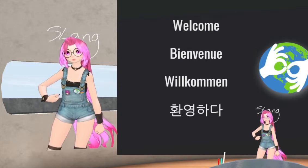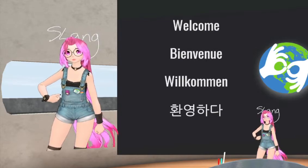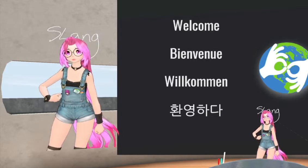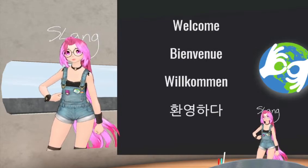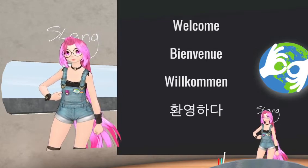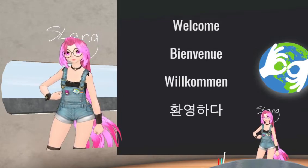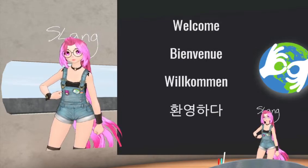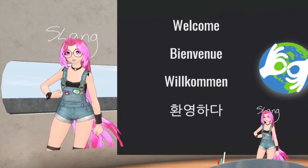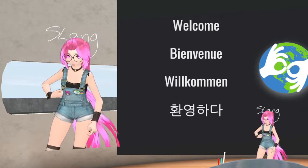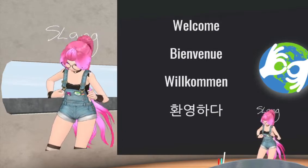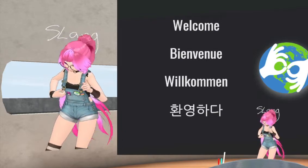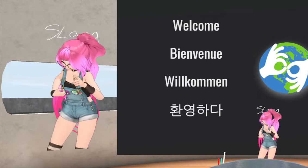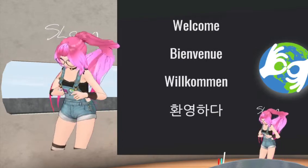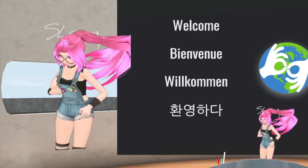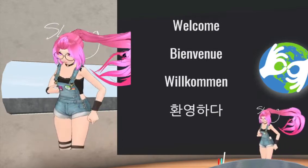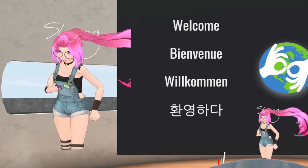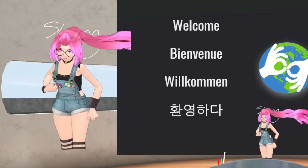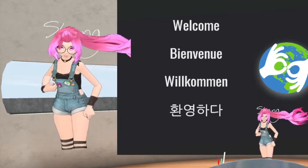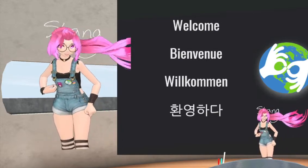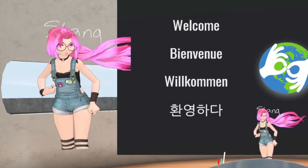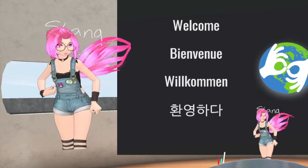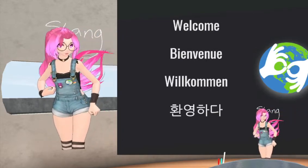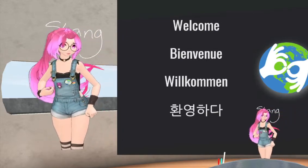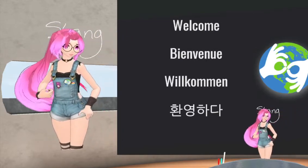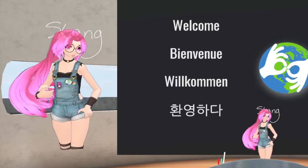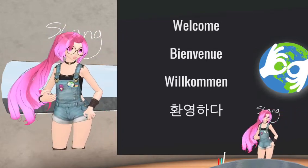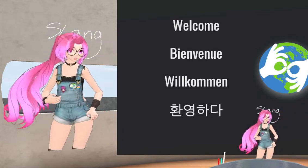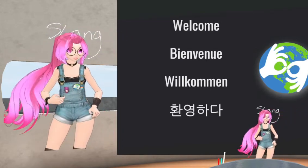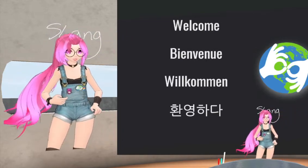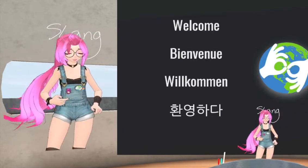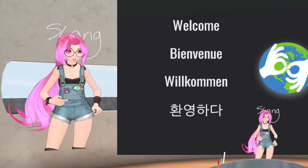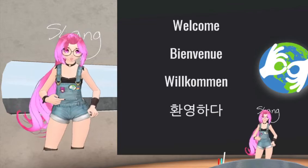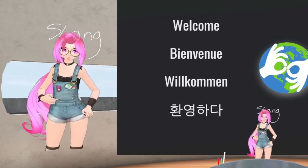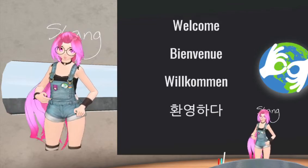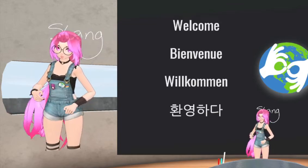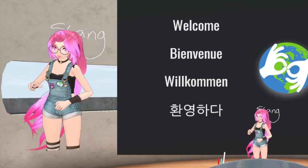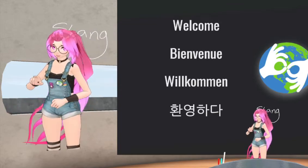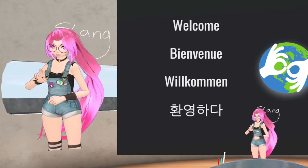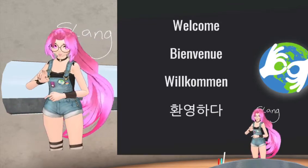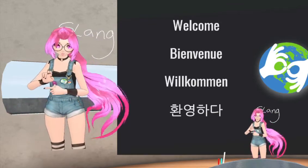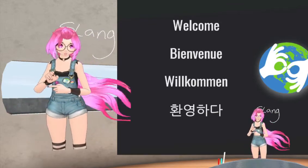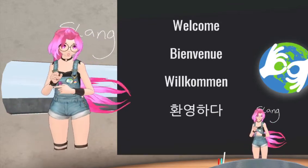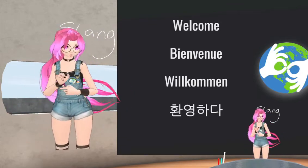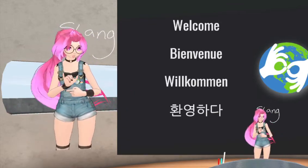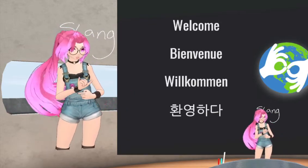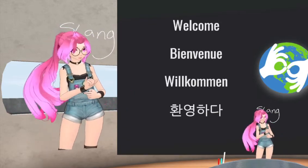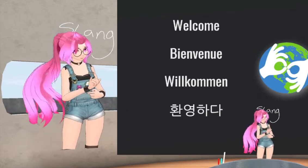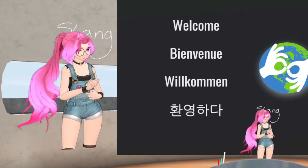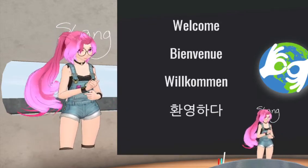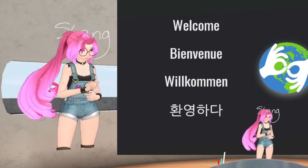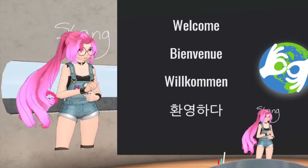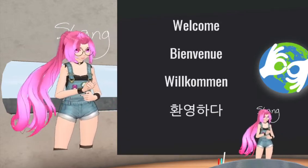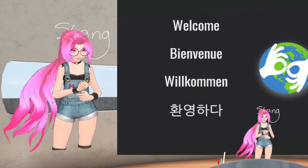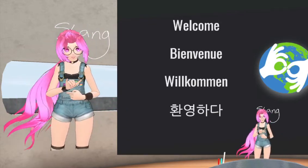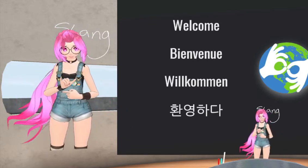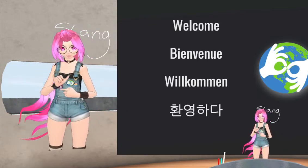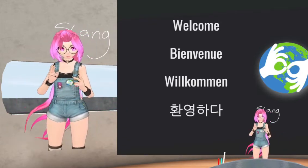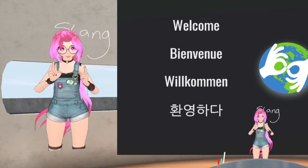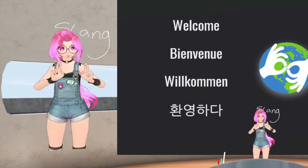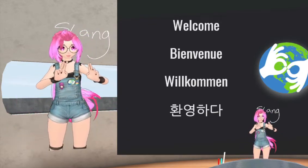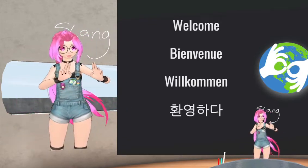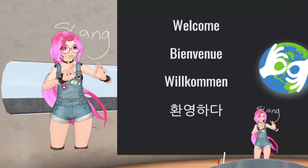not listening. Like, that's what's rude, is if you don't say it. So always say it. Always be kind and just explain, you know what? I'm sorry, I don't understand. You need